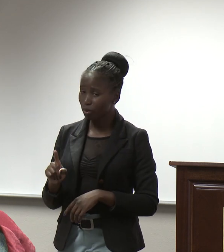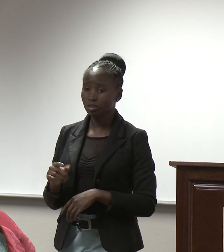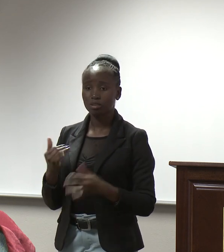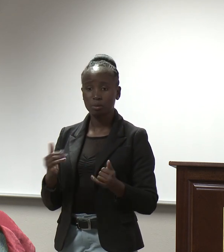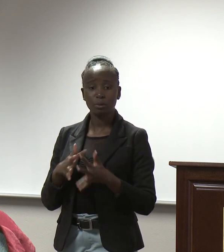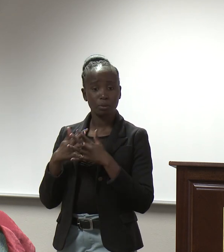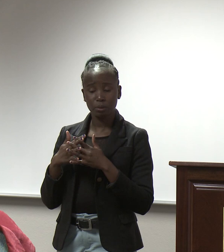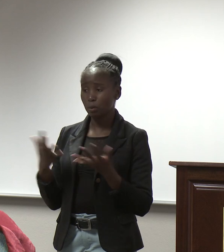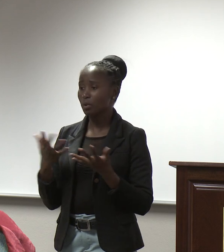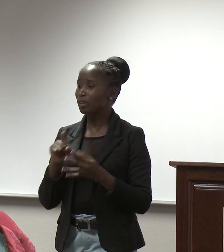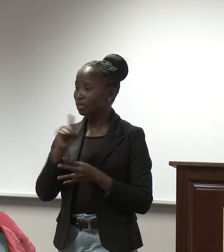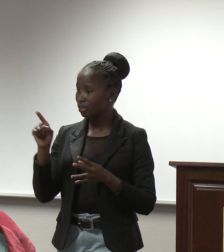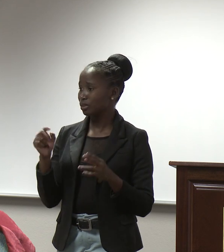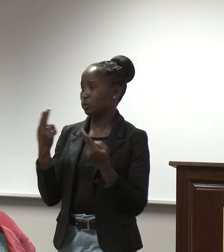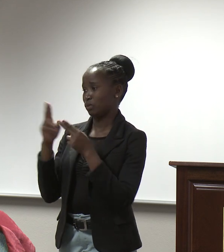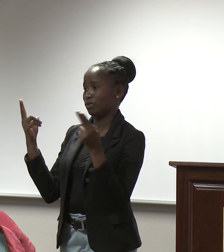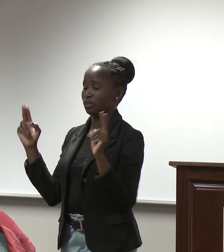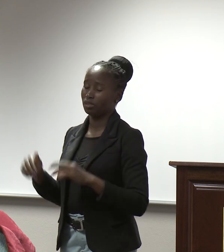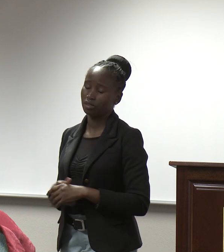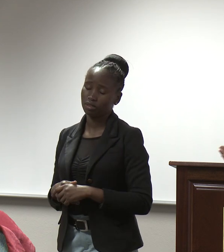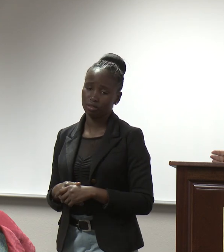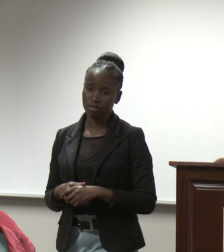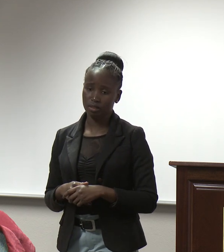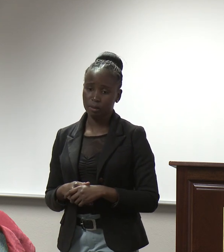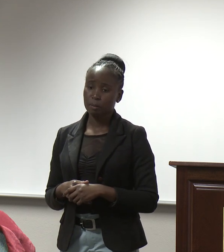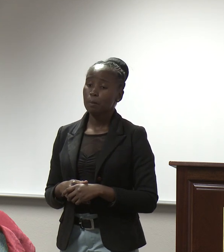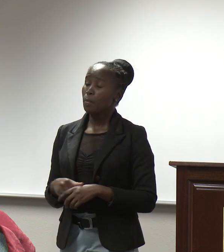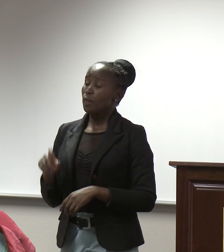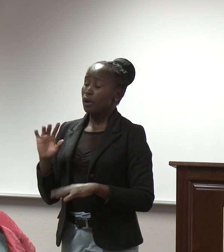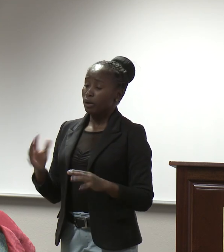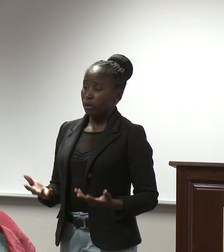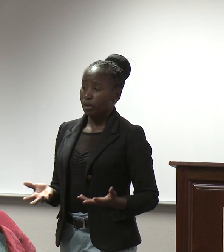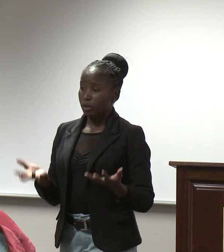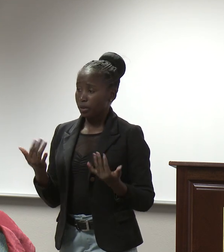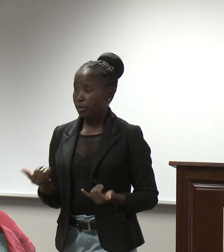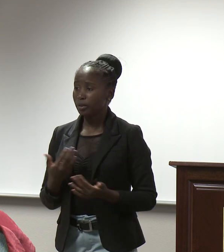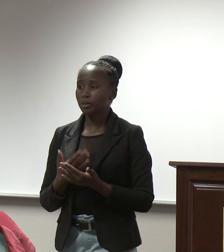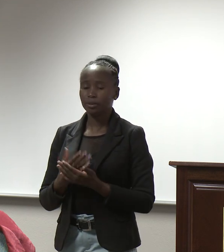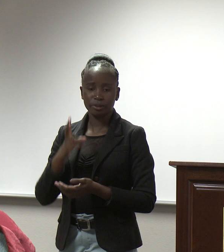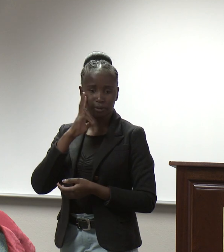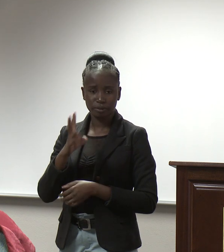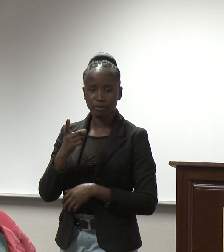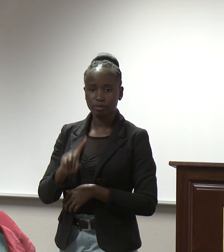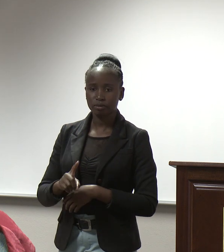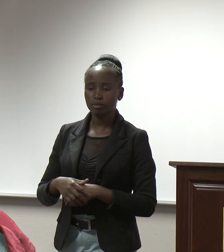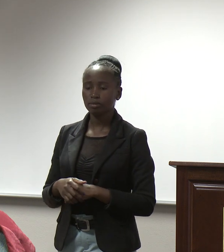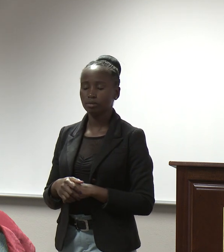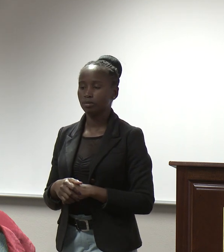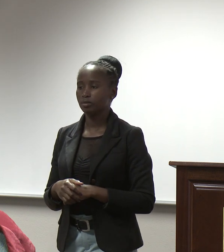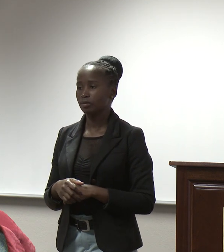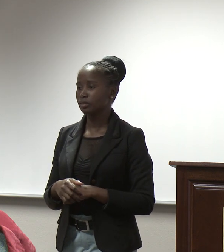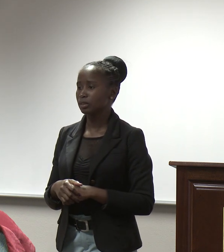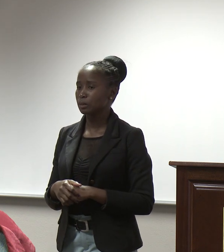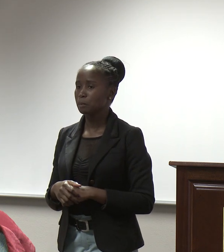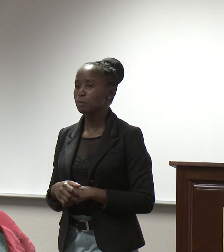now. It's so much so that in fact now we see a complete perversion